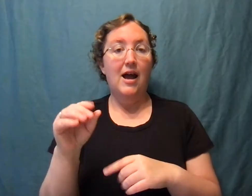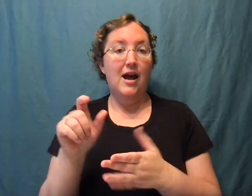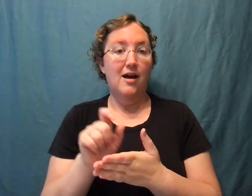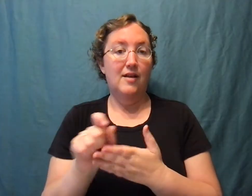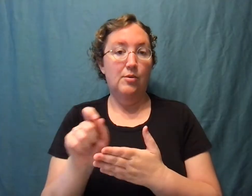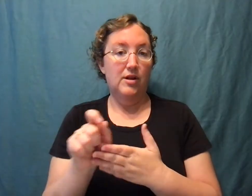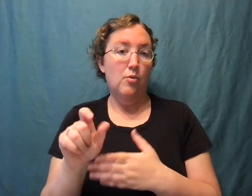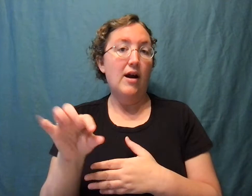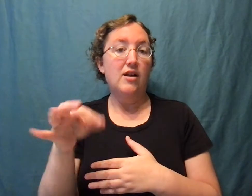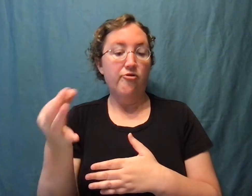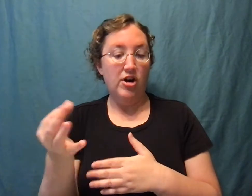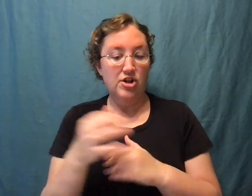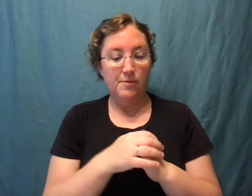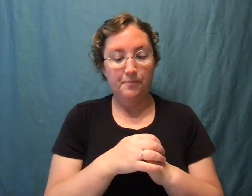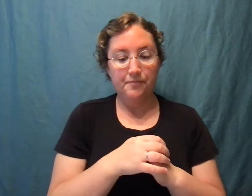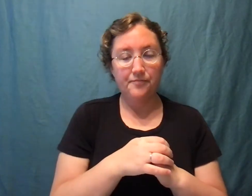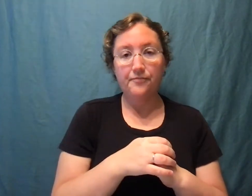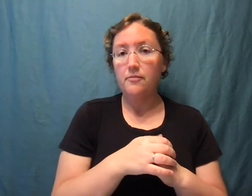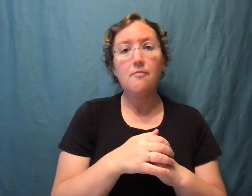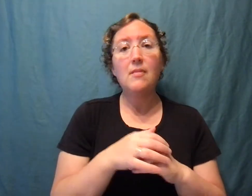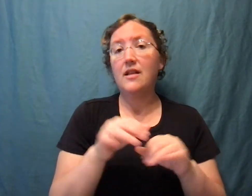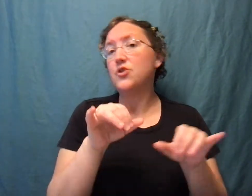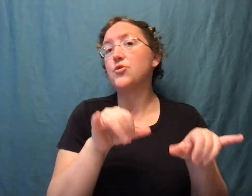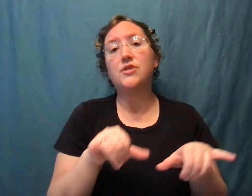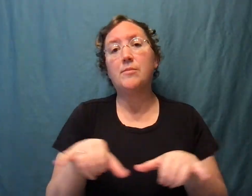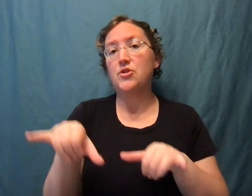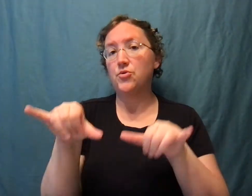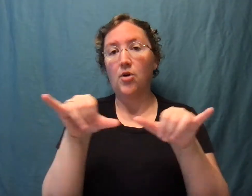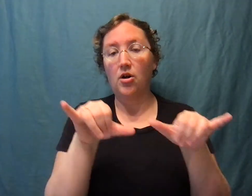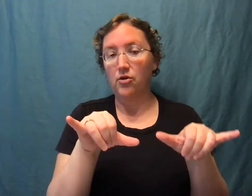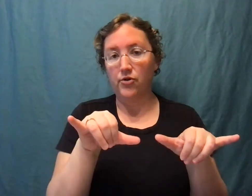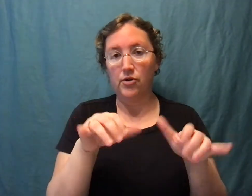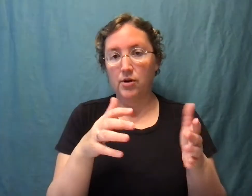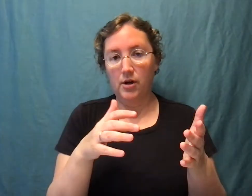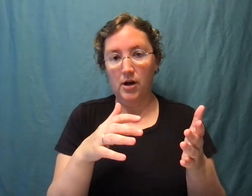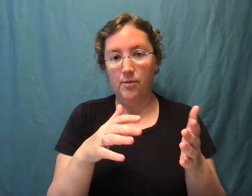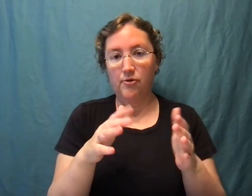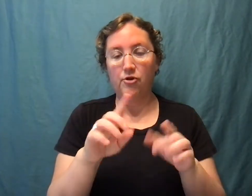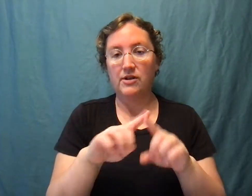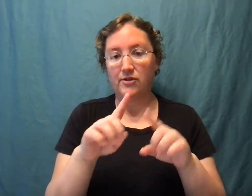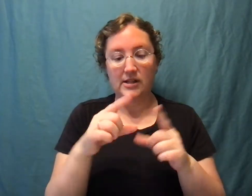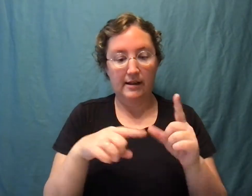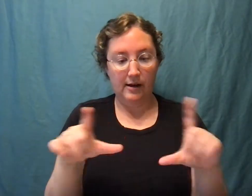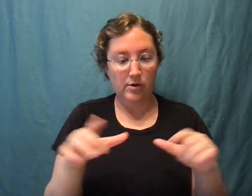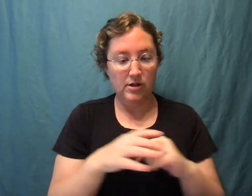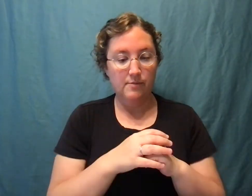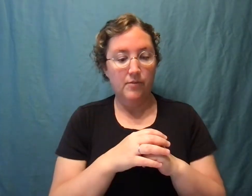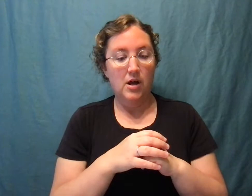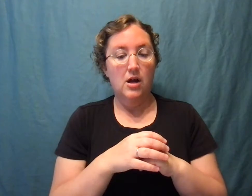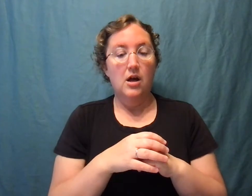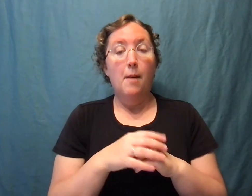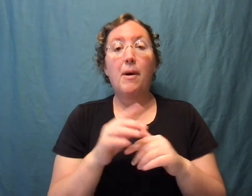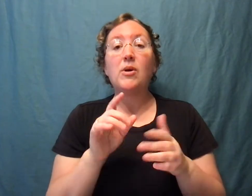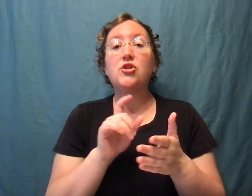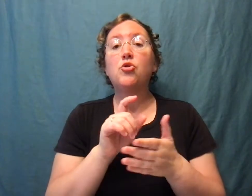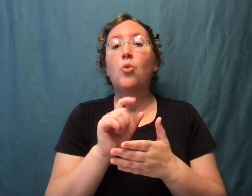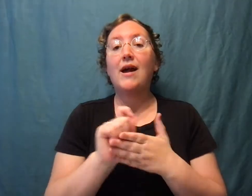and they would then write in French. And the same is true all over for different sign languages. But we do write